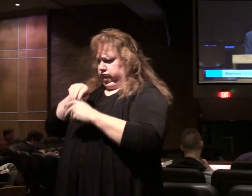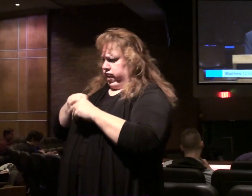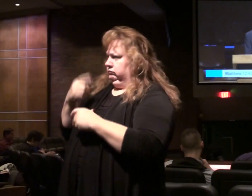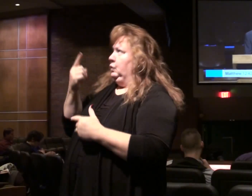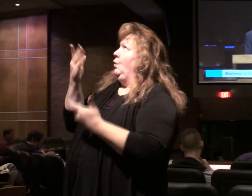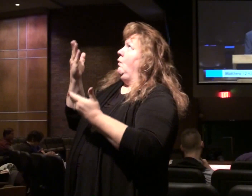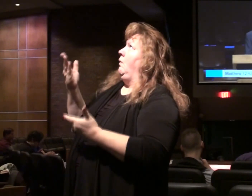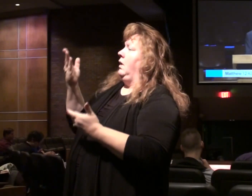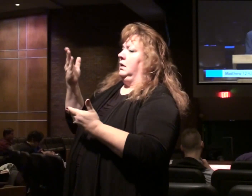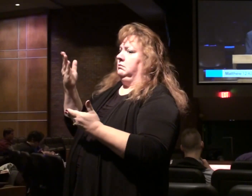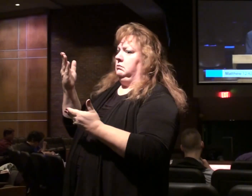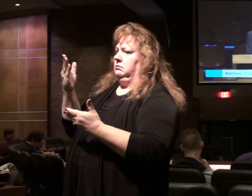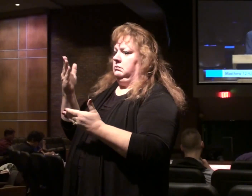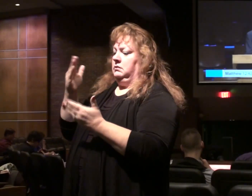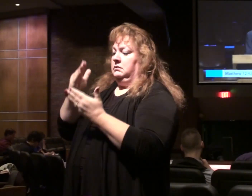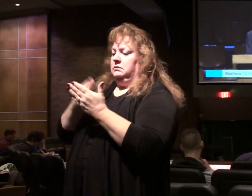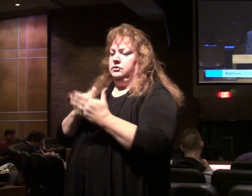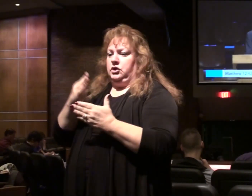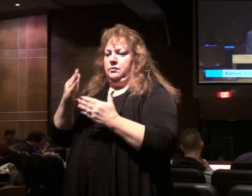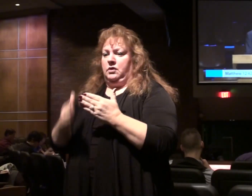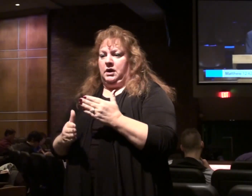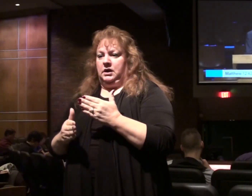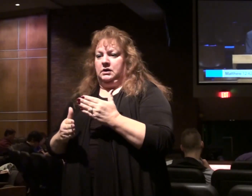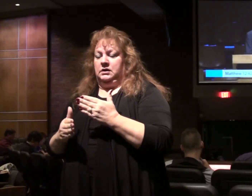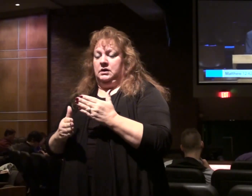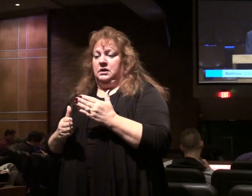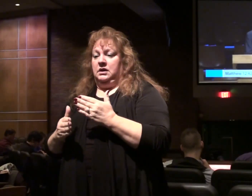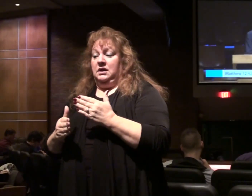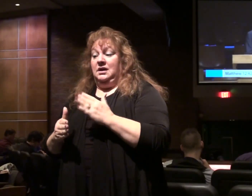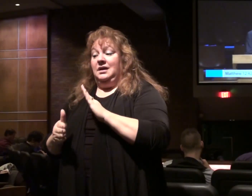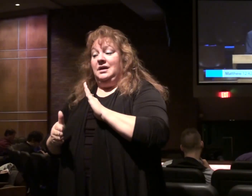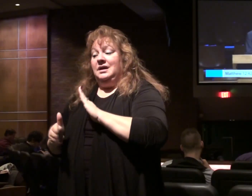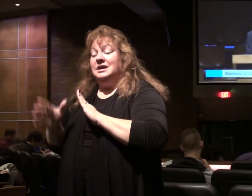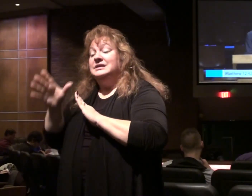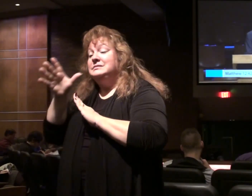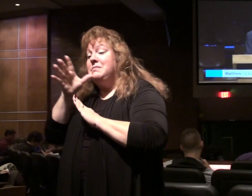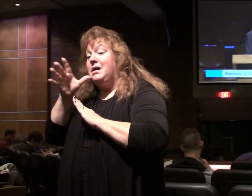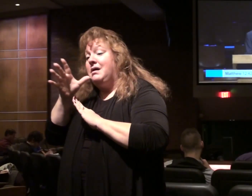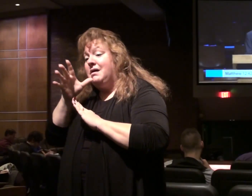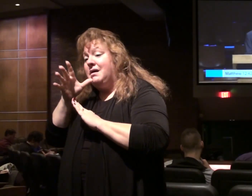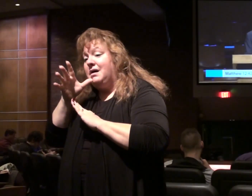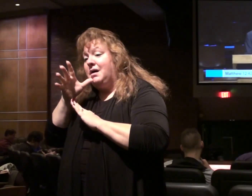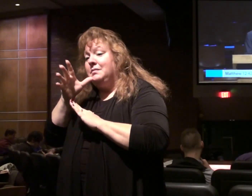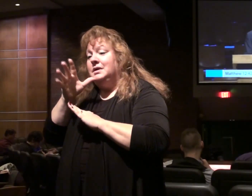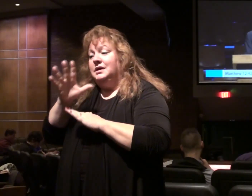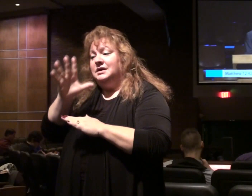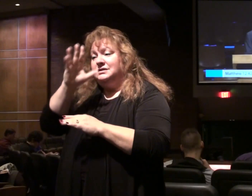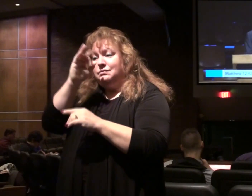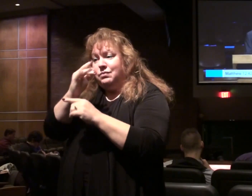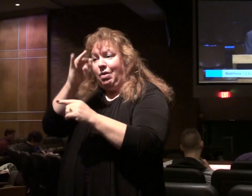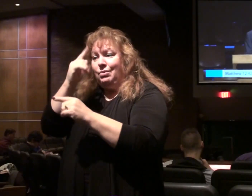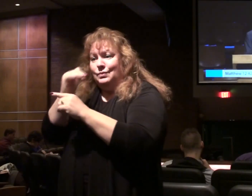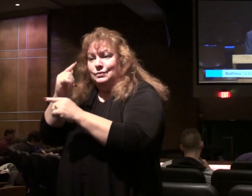Yet the chapter ends with his mother and physical mother, physical brothers